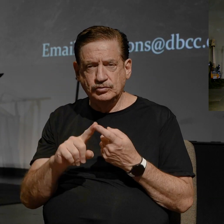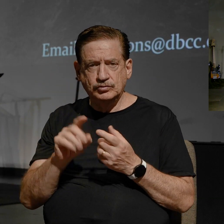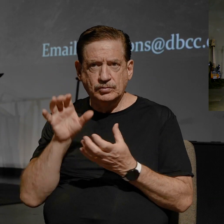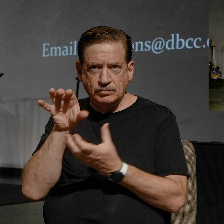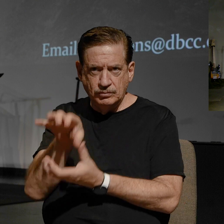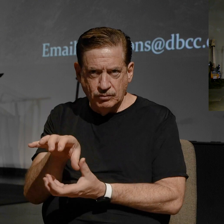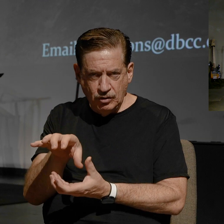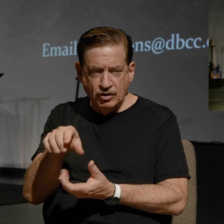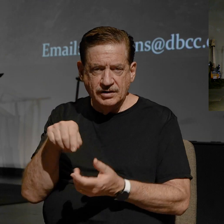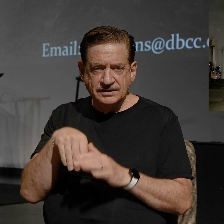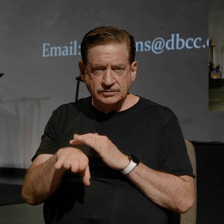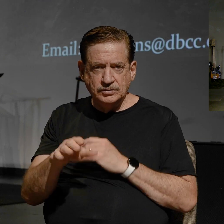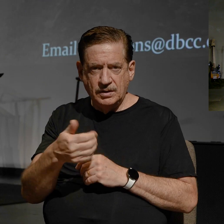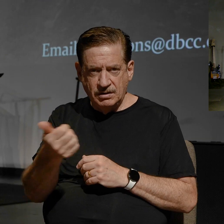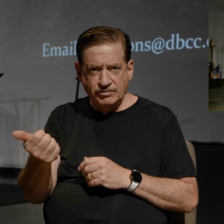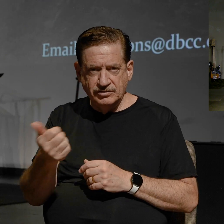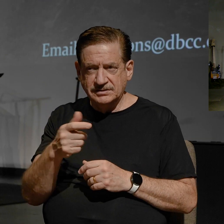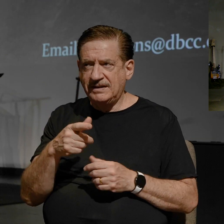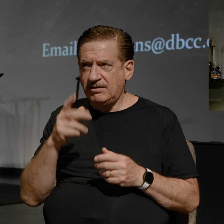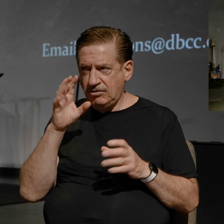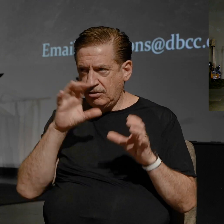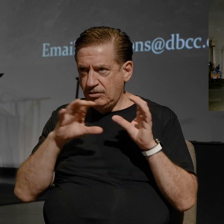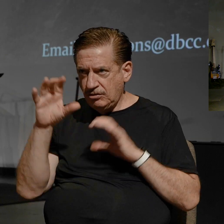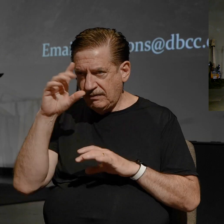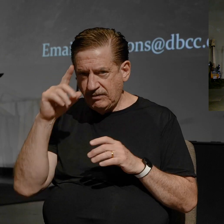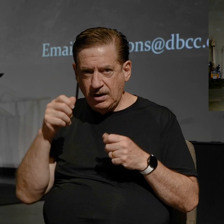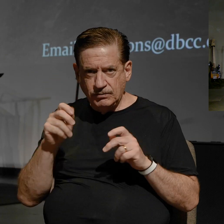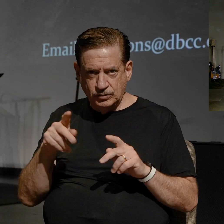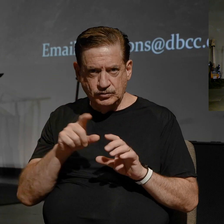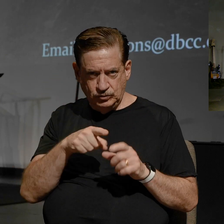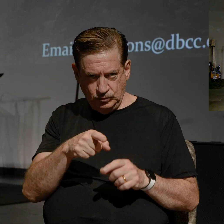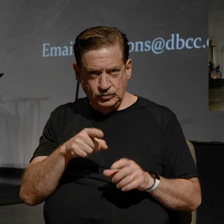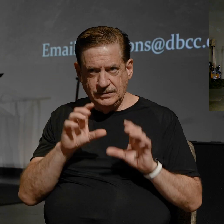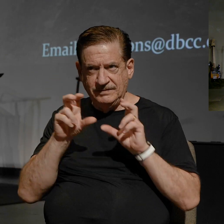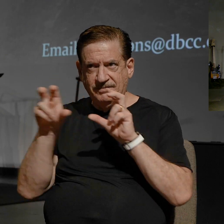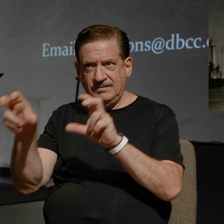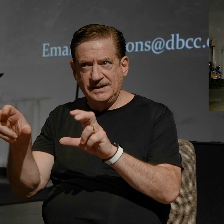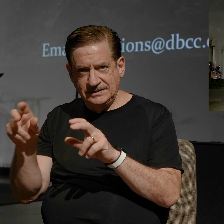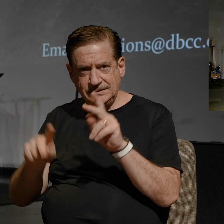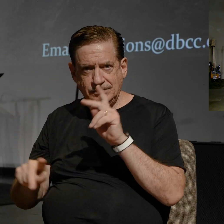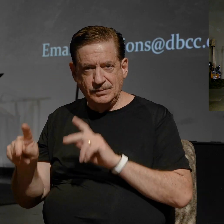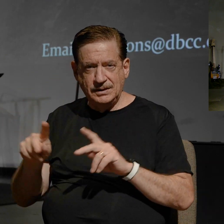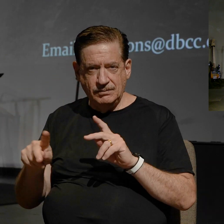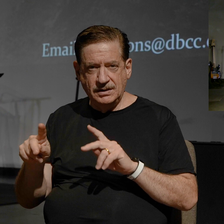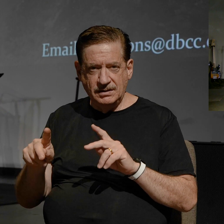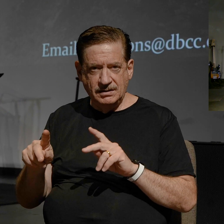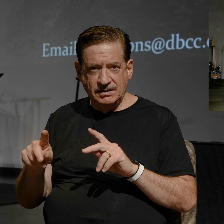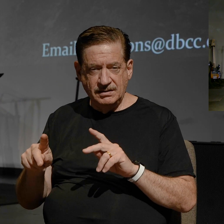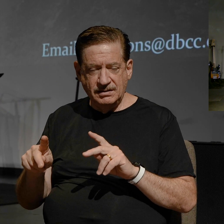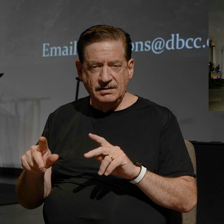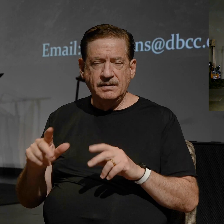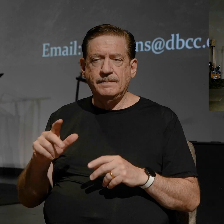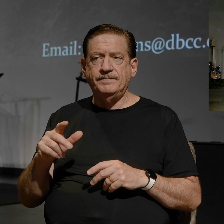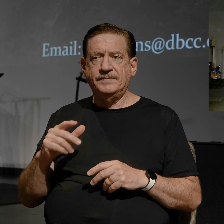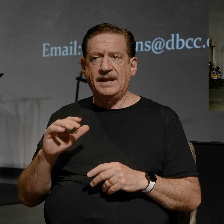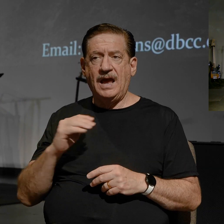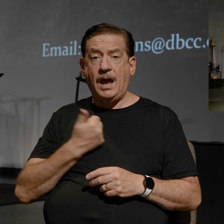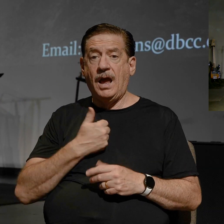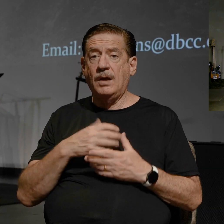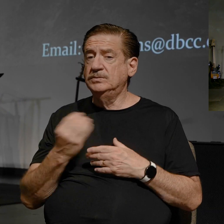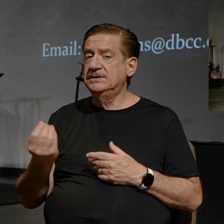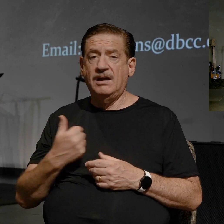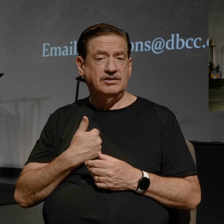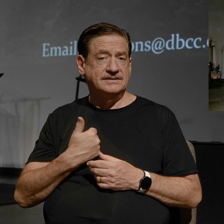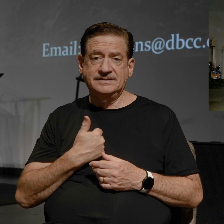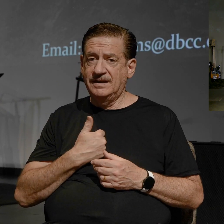into others. Look for opportunities to invest in people. Getting outside of ourselves and serving one another